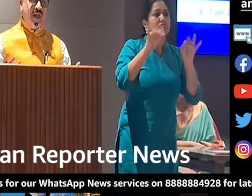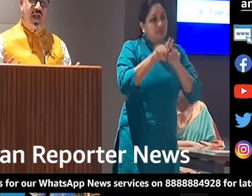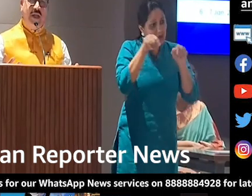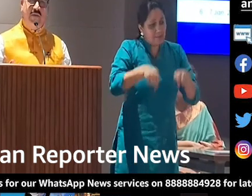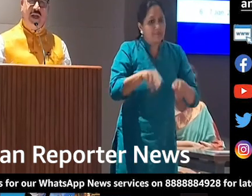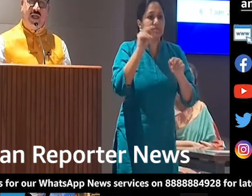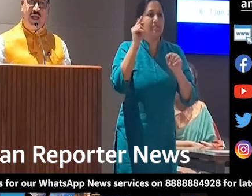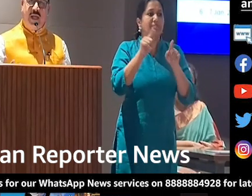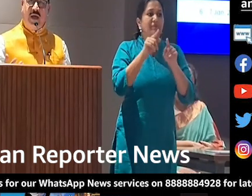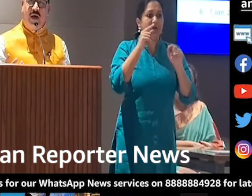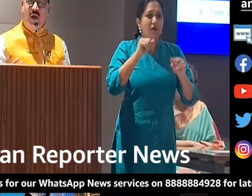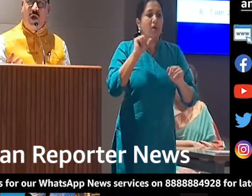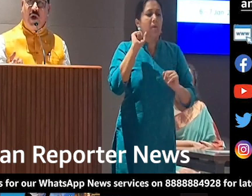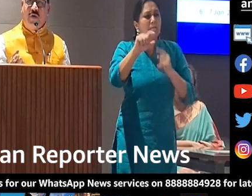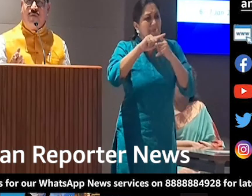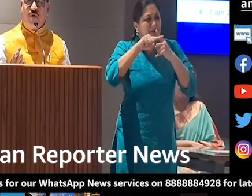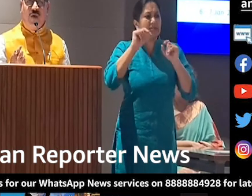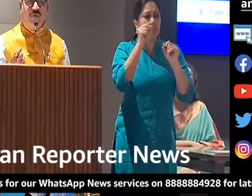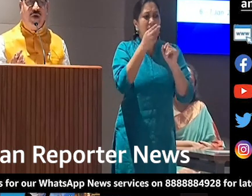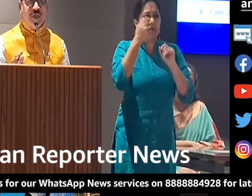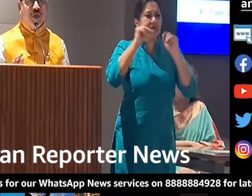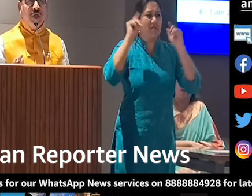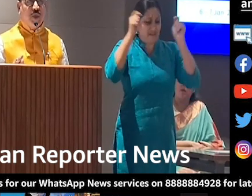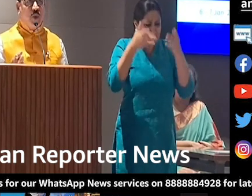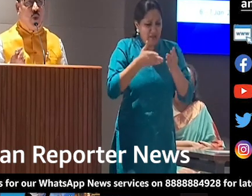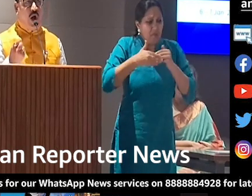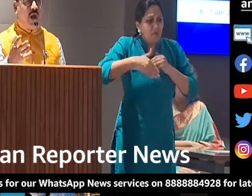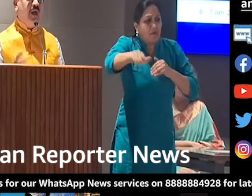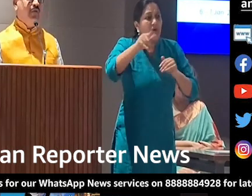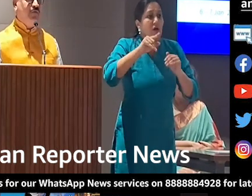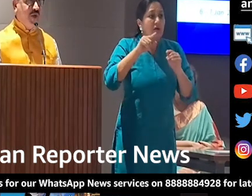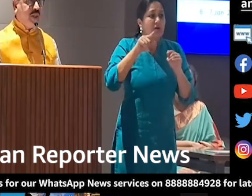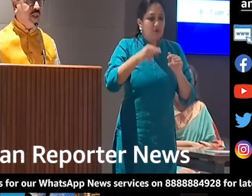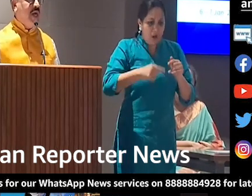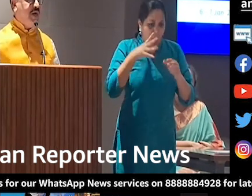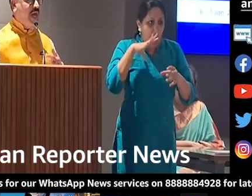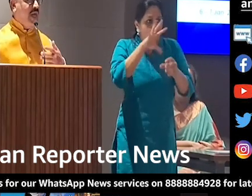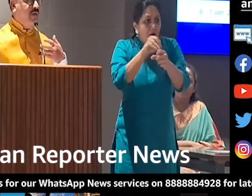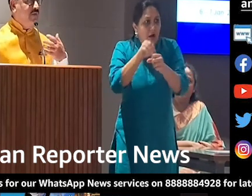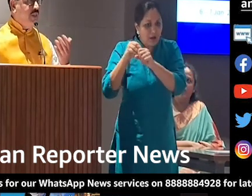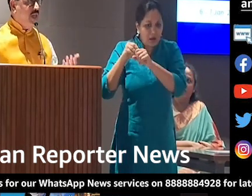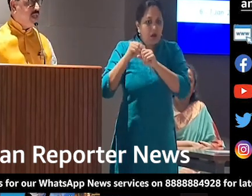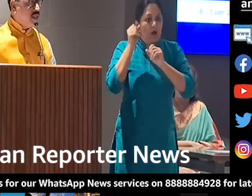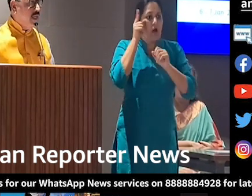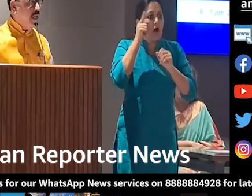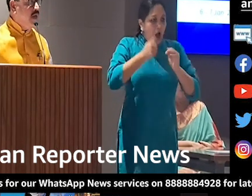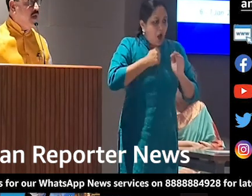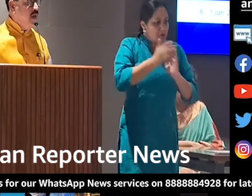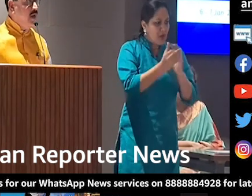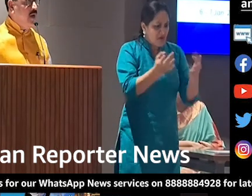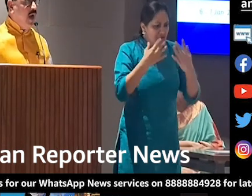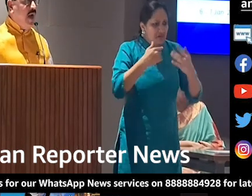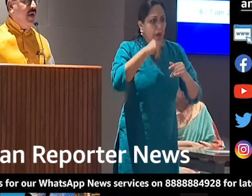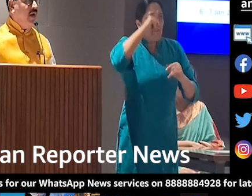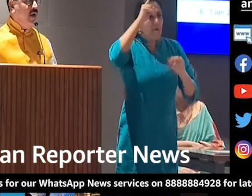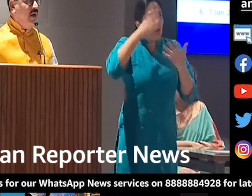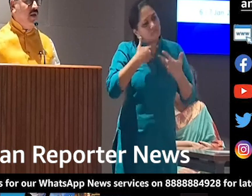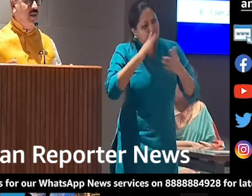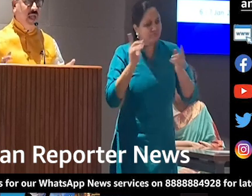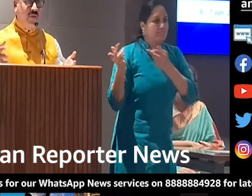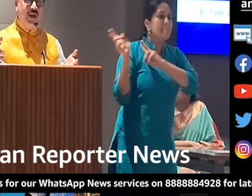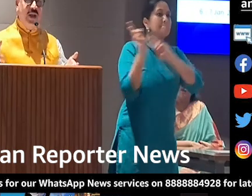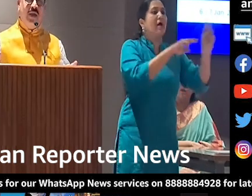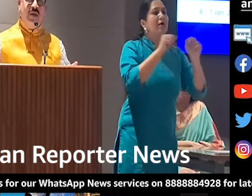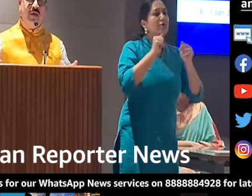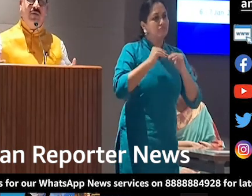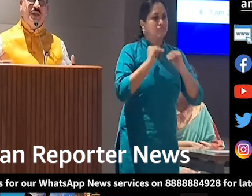Fest, and they will gain a lot of confidence to go ahead with their talent, with their skill, and